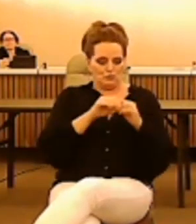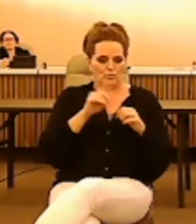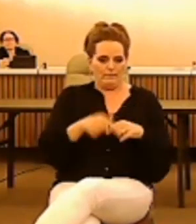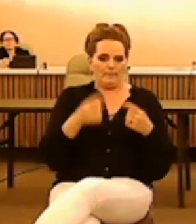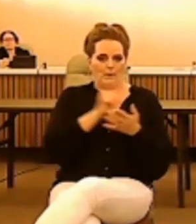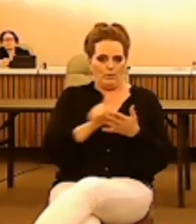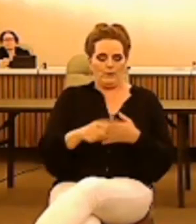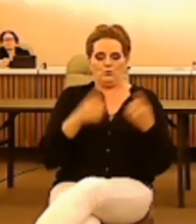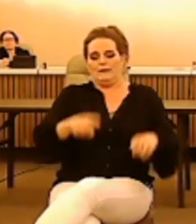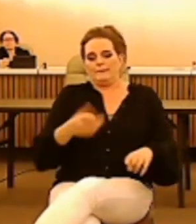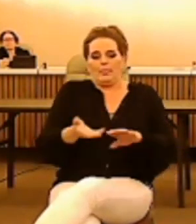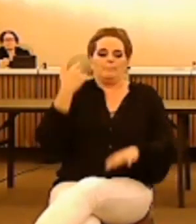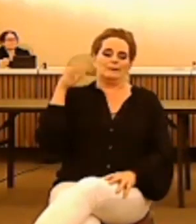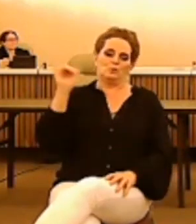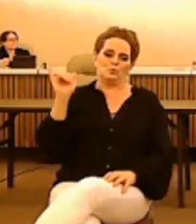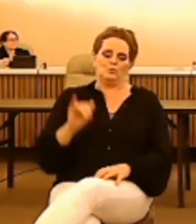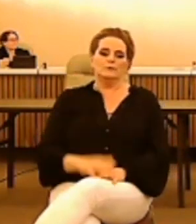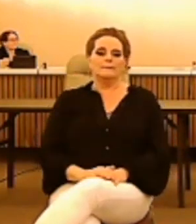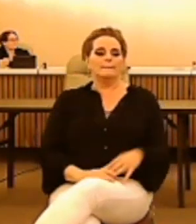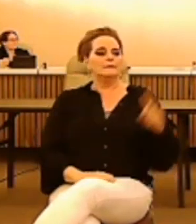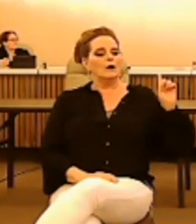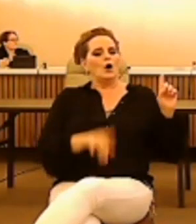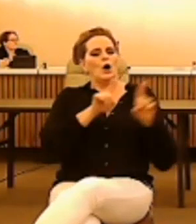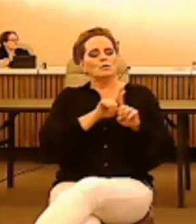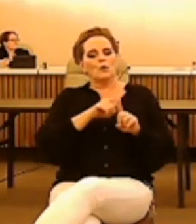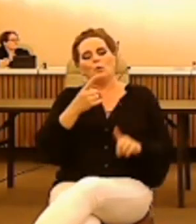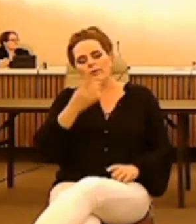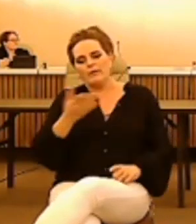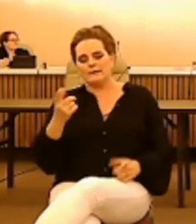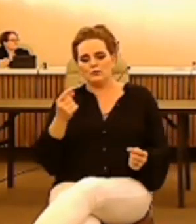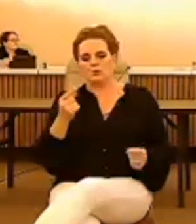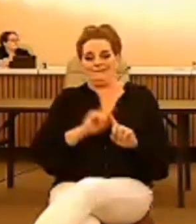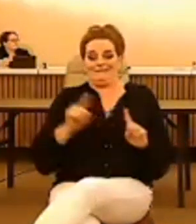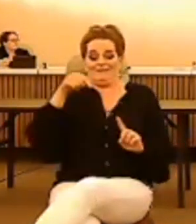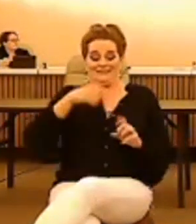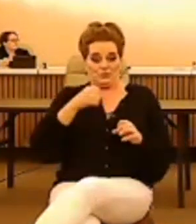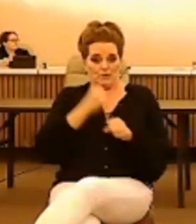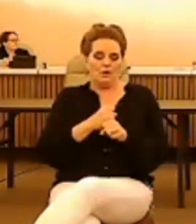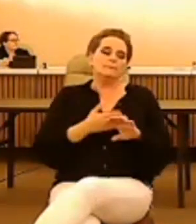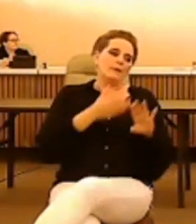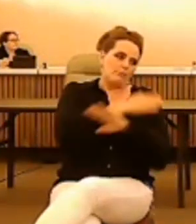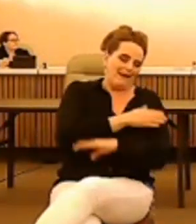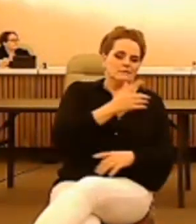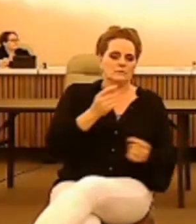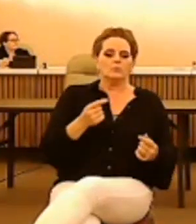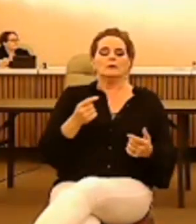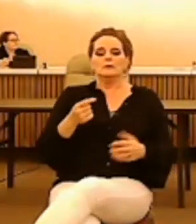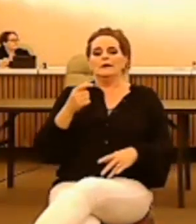So as part of Pride Week. So I'll also note that one of the things we're doing differently this year, in the past, we typically did it on